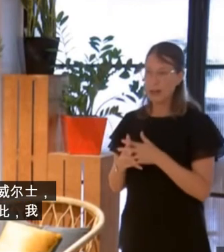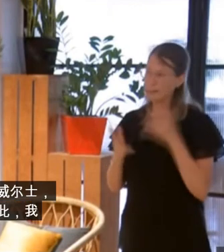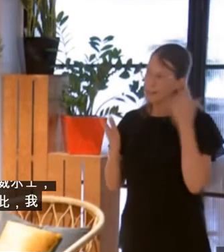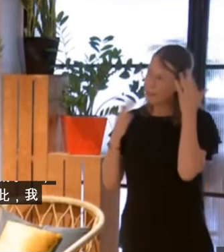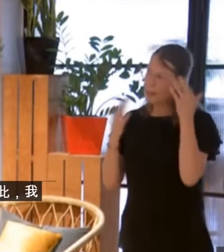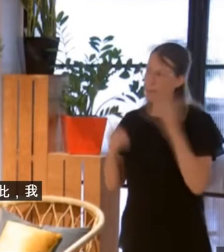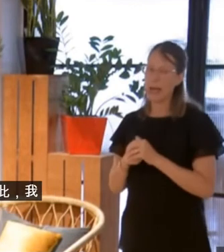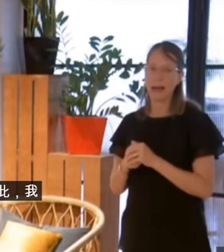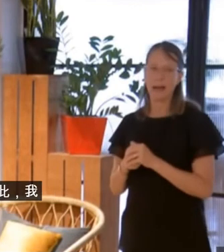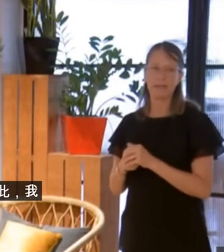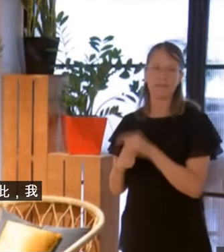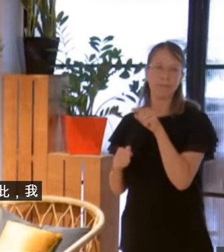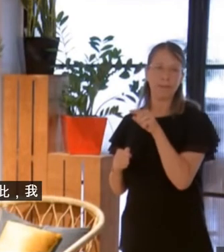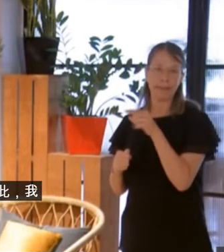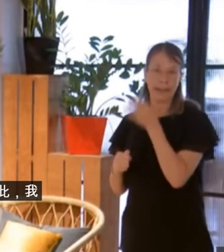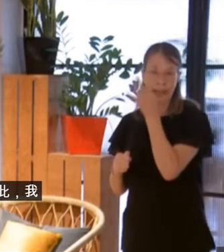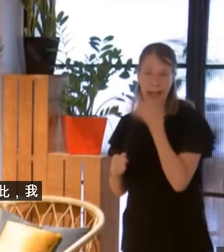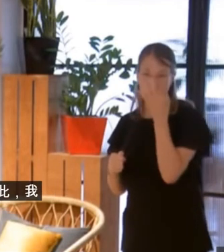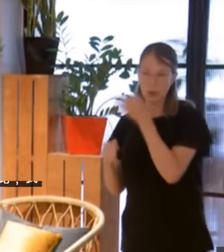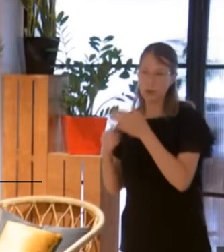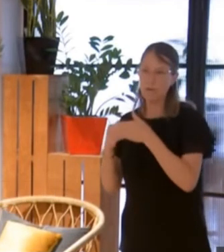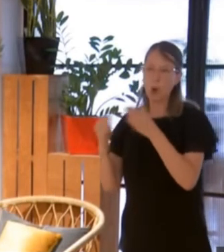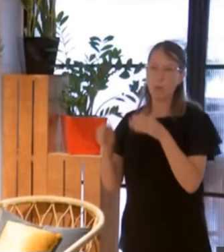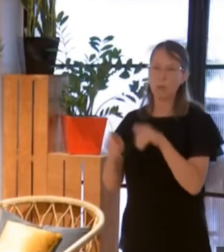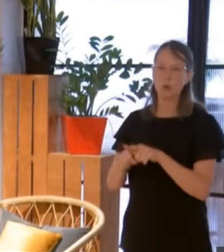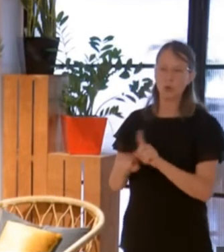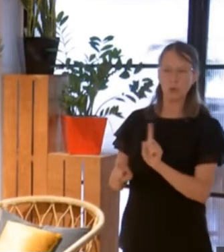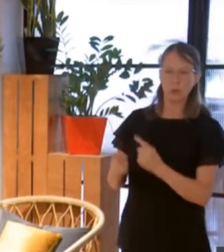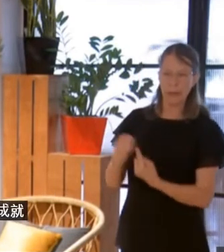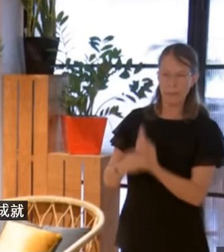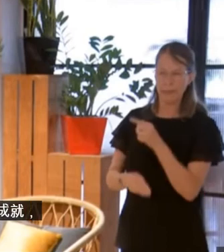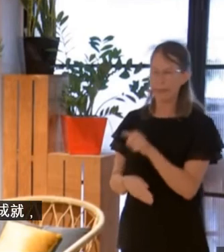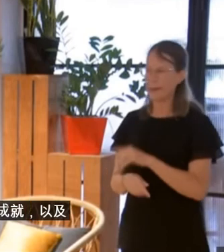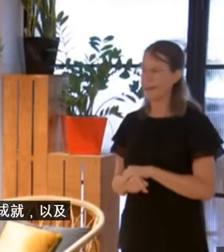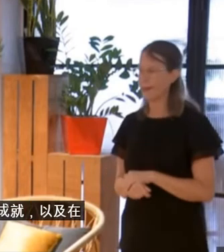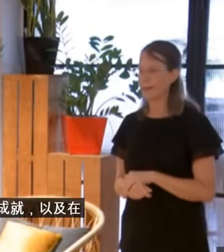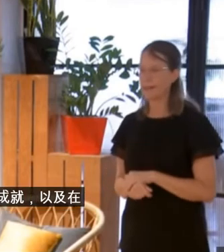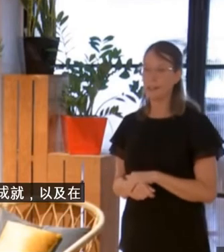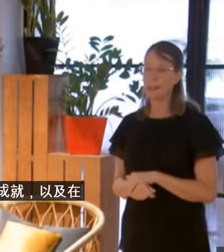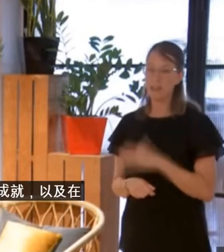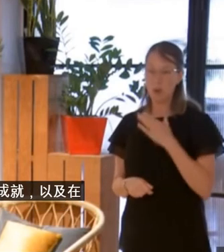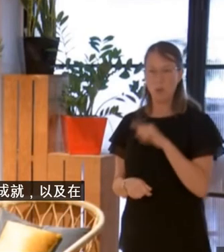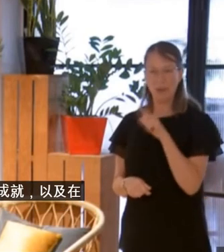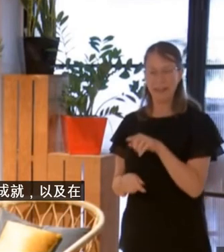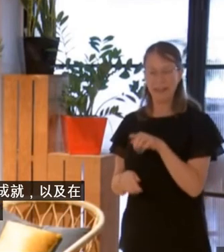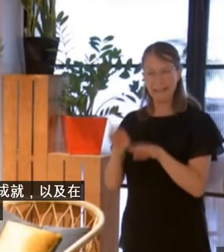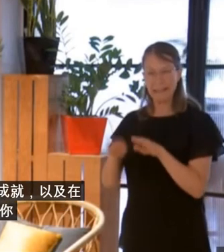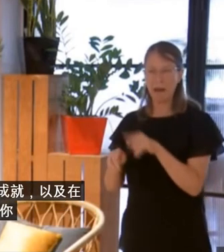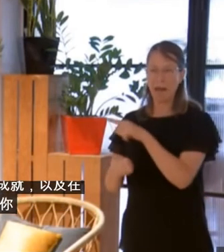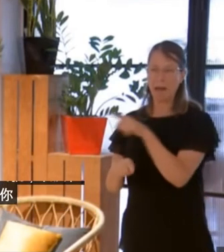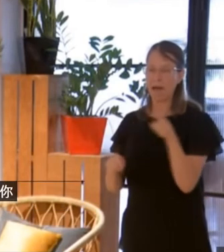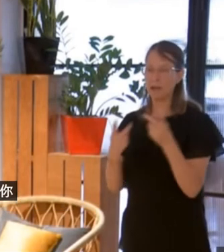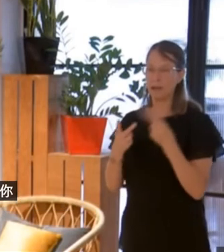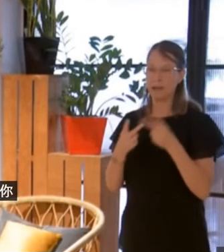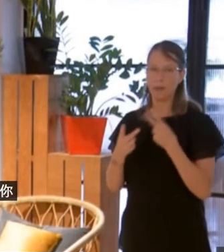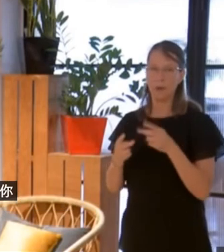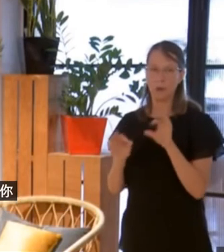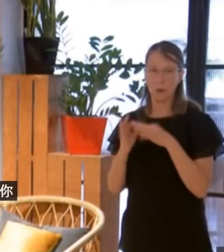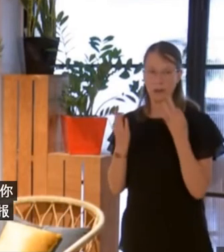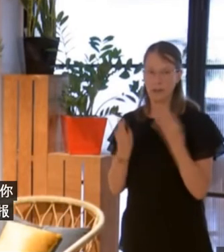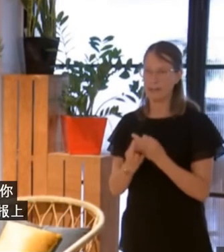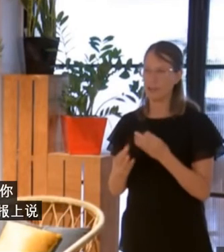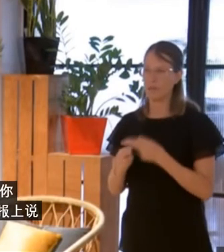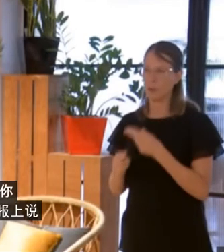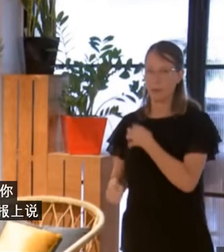as well. And I'd like to see that approach of what we've achieved there across the board. And on that, Premier, you said in the